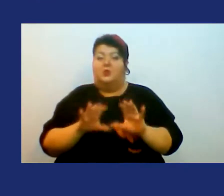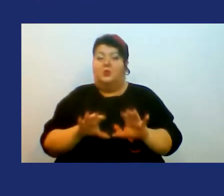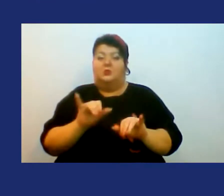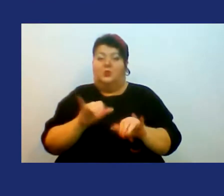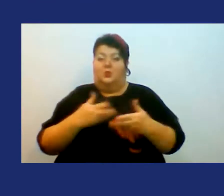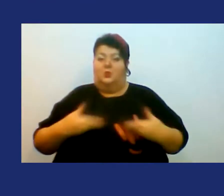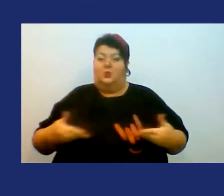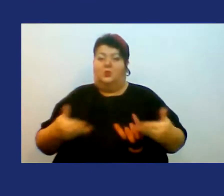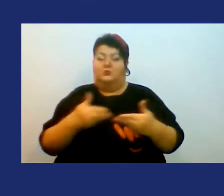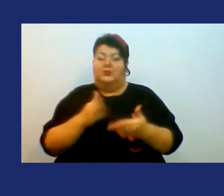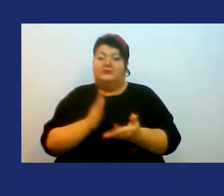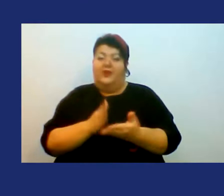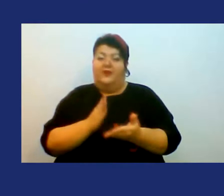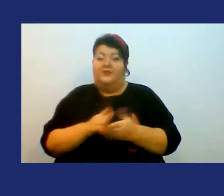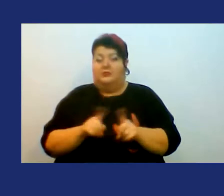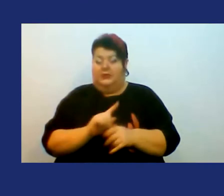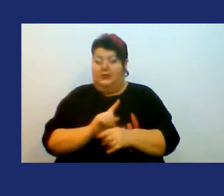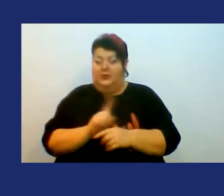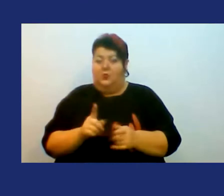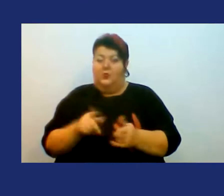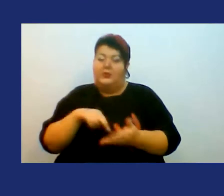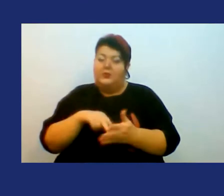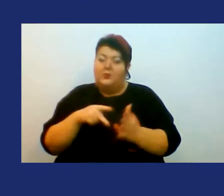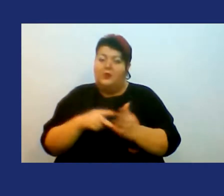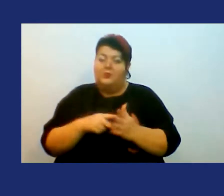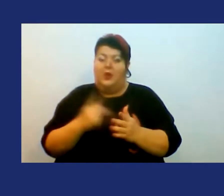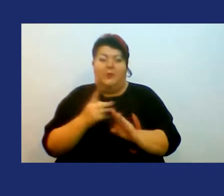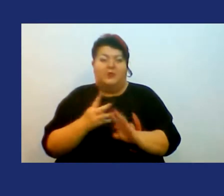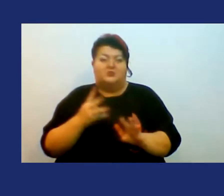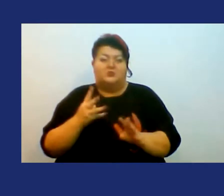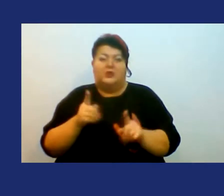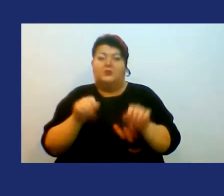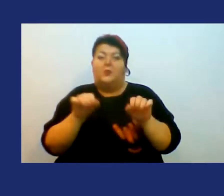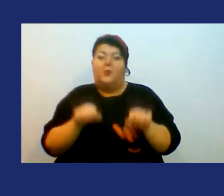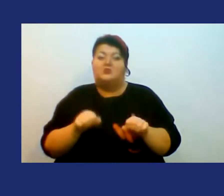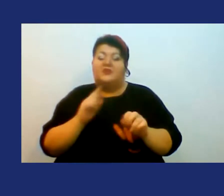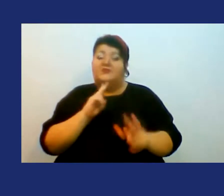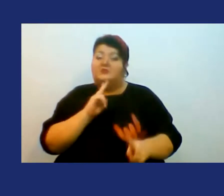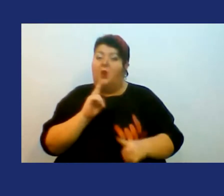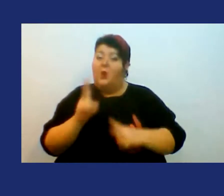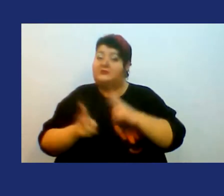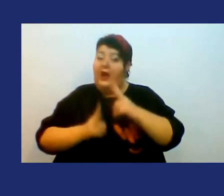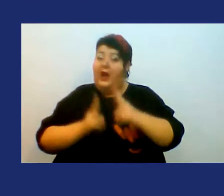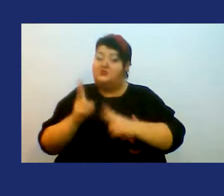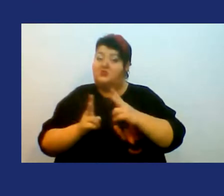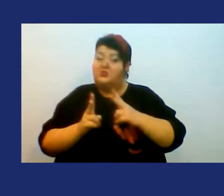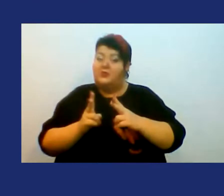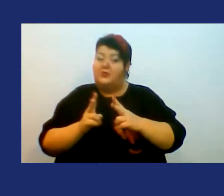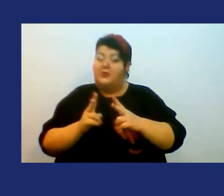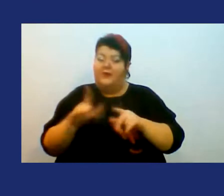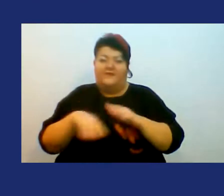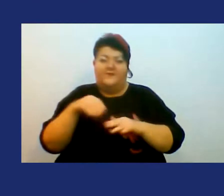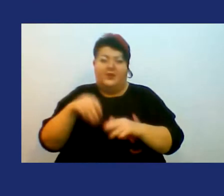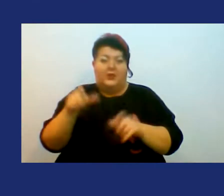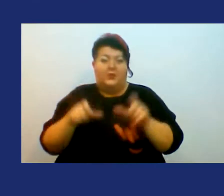to electoral codes have been introduced, we've finally had the norms that stipulate, most of all, the ability